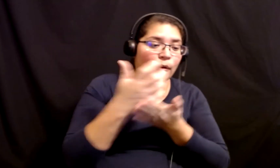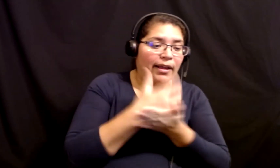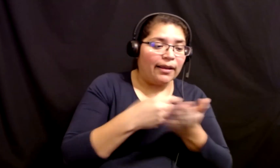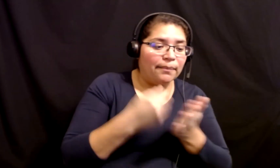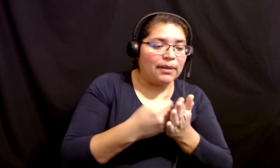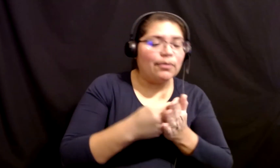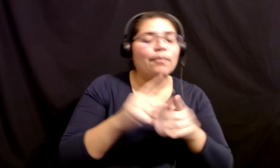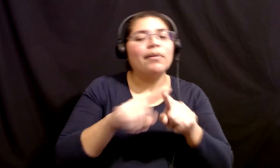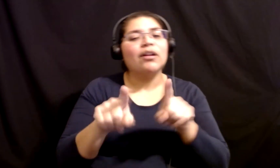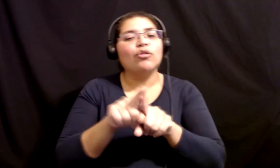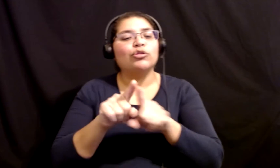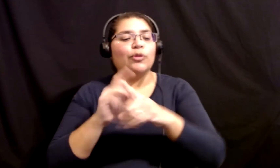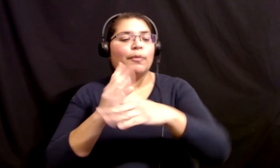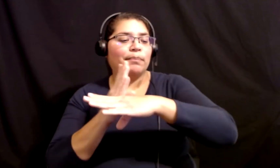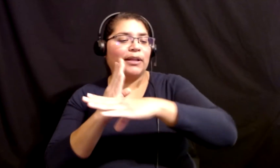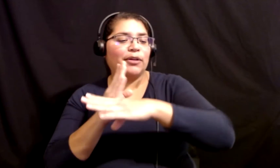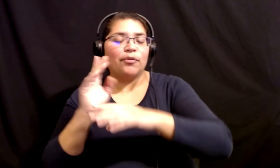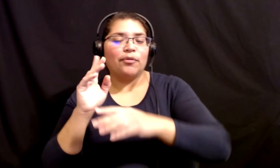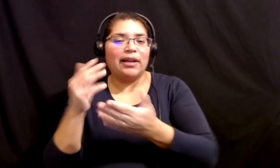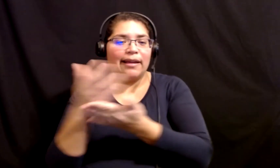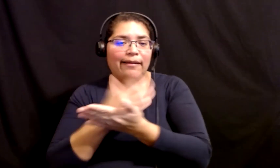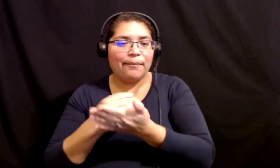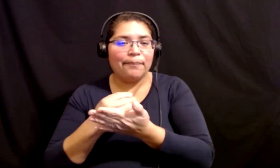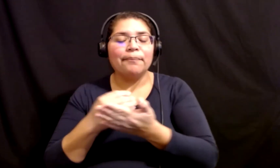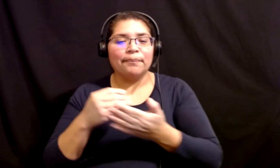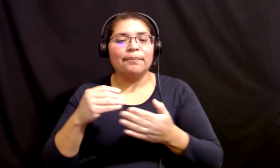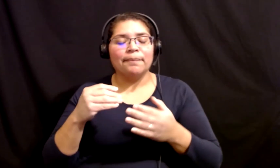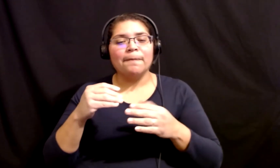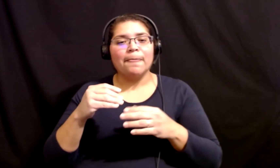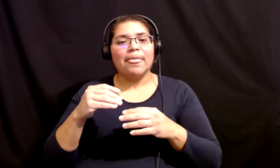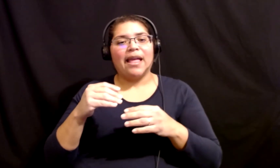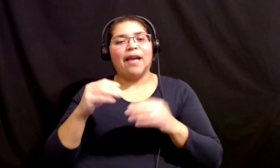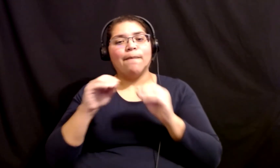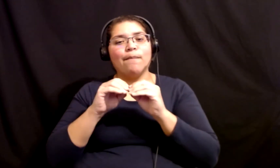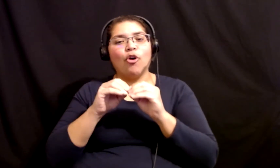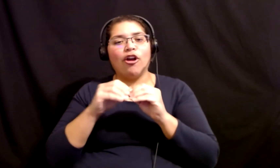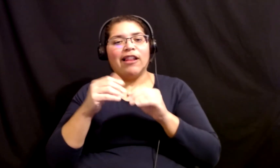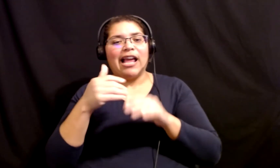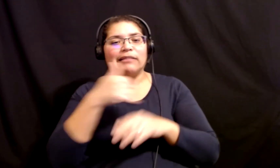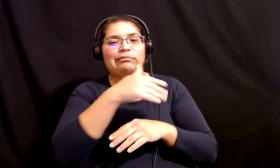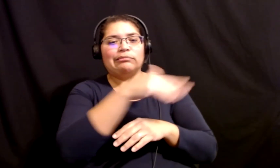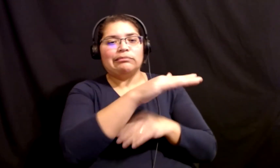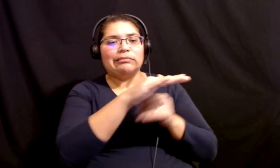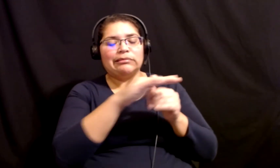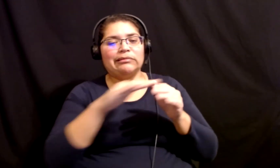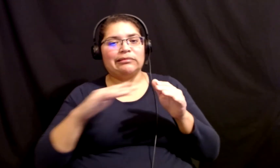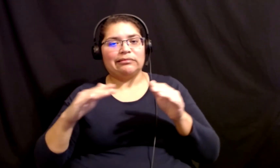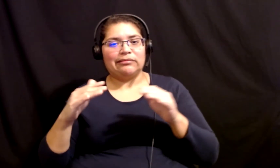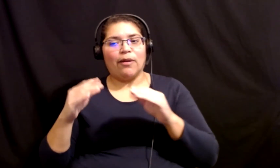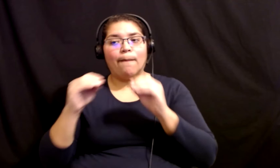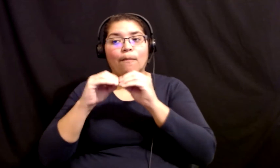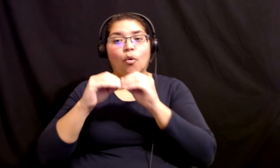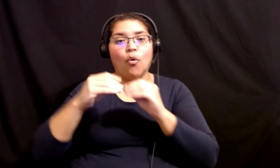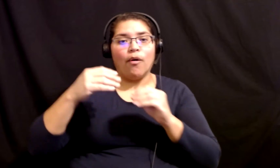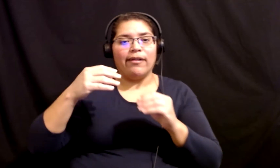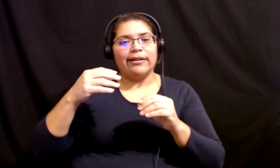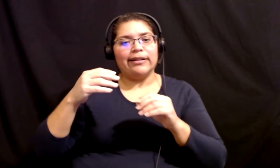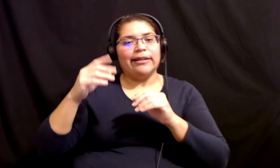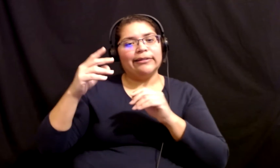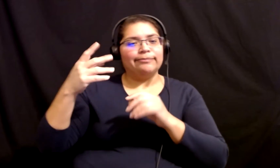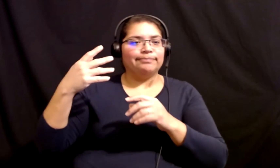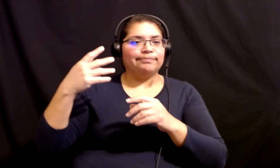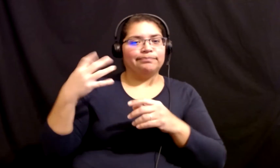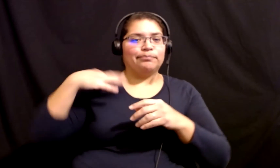but to middle income people. And it's pushing further and further out so that only the very privileged will be homeowners in this